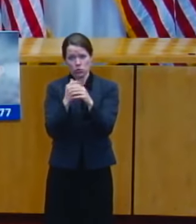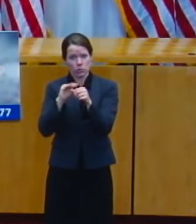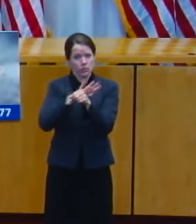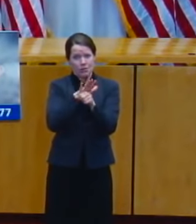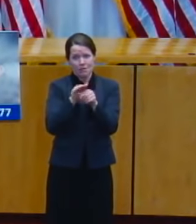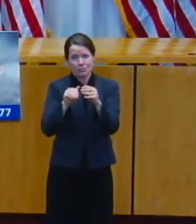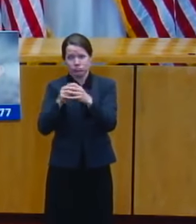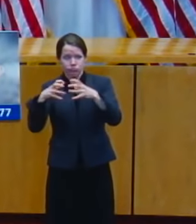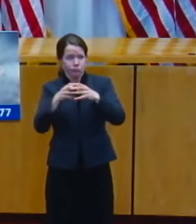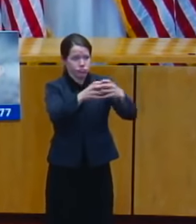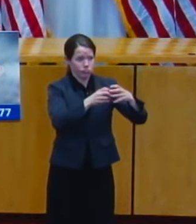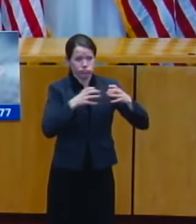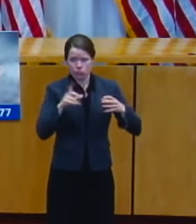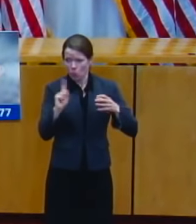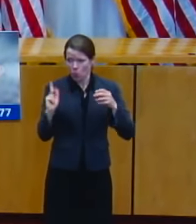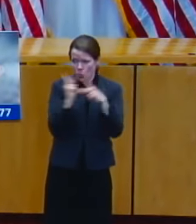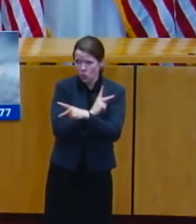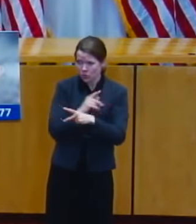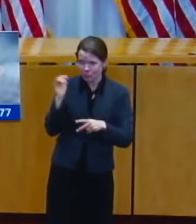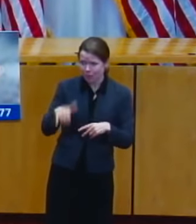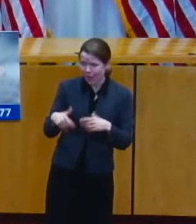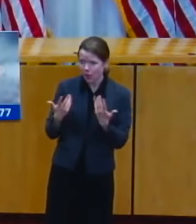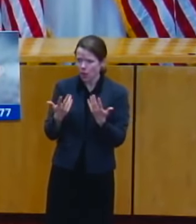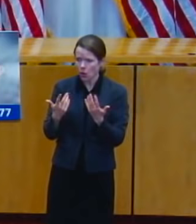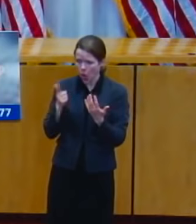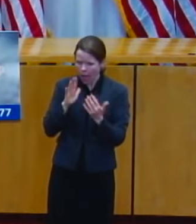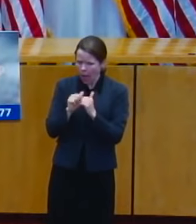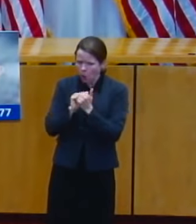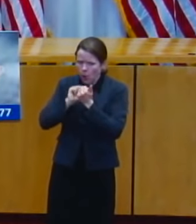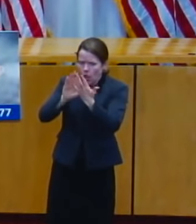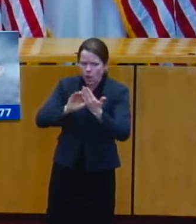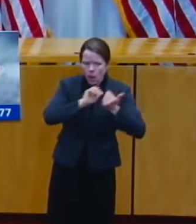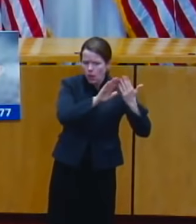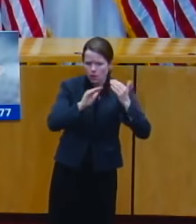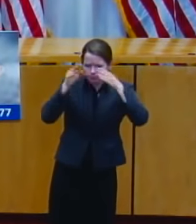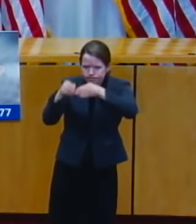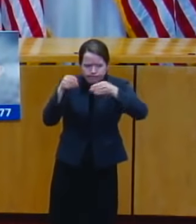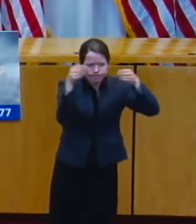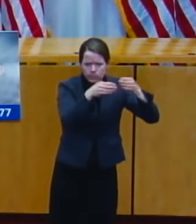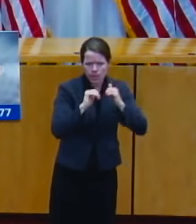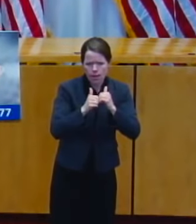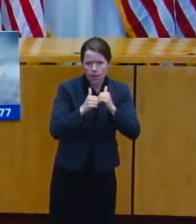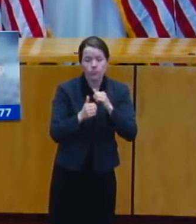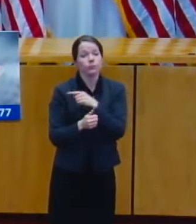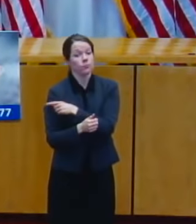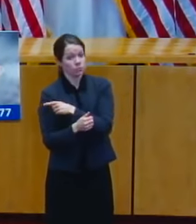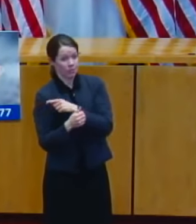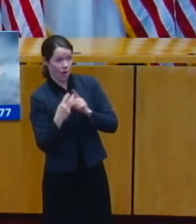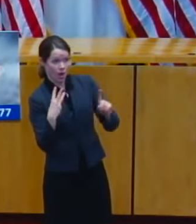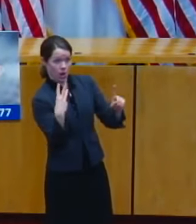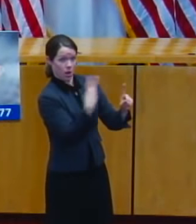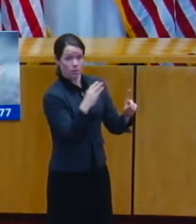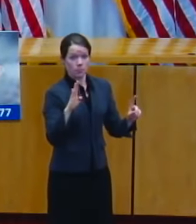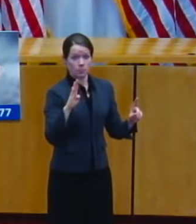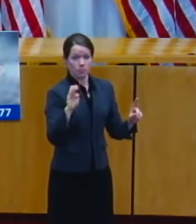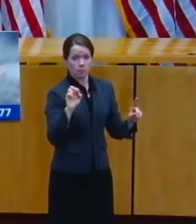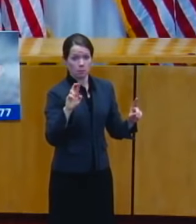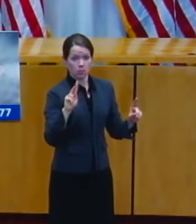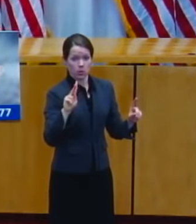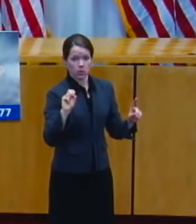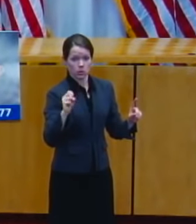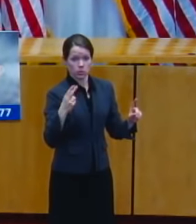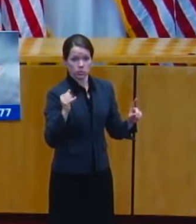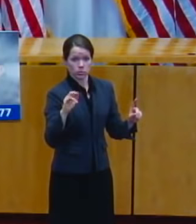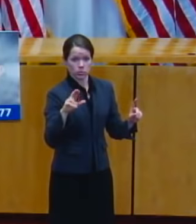Berkshire-Pittsfield was an early hotspot for Massachusetts. That was, as we've said before, that was an area of community